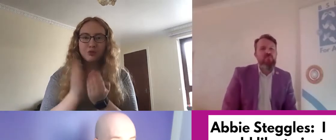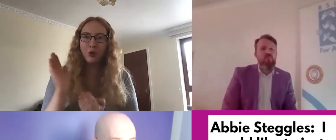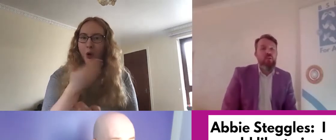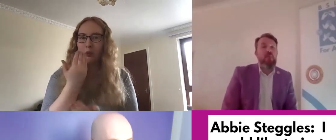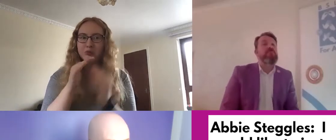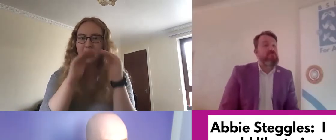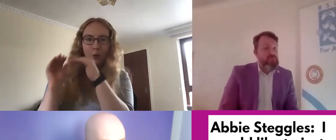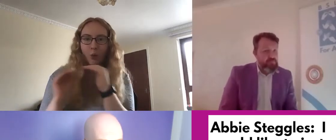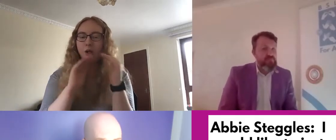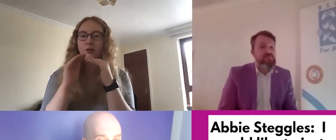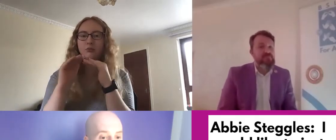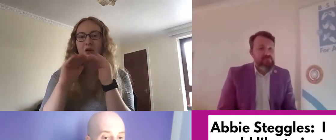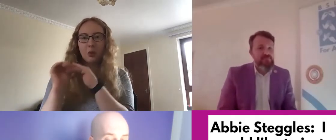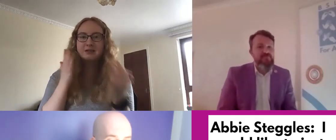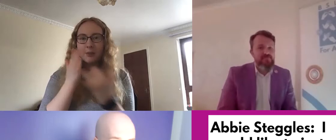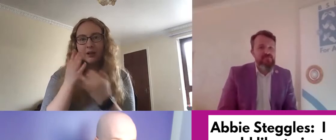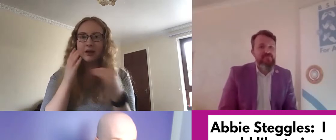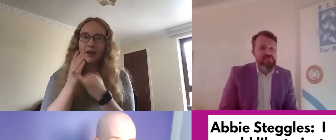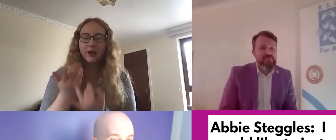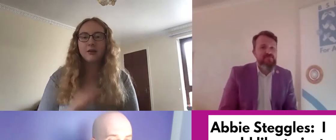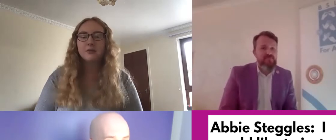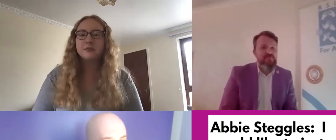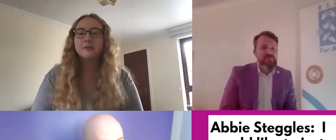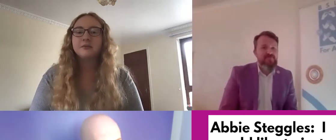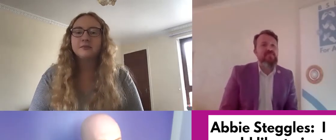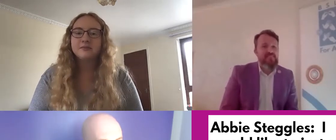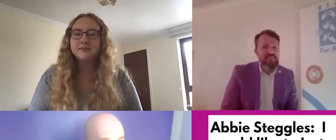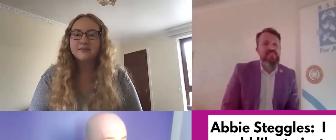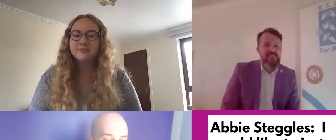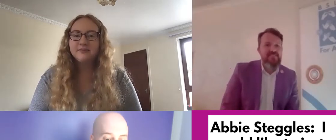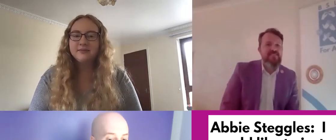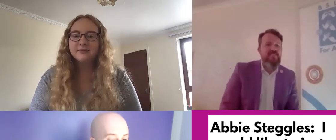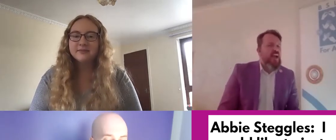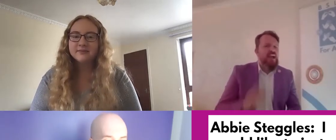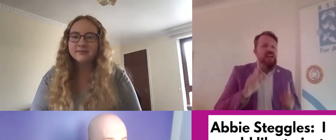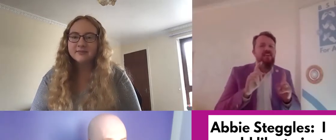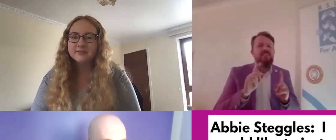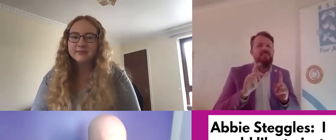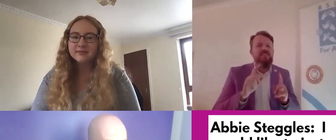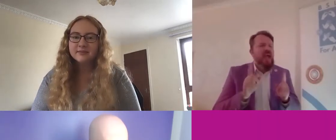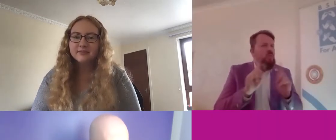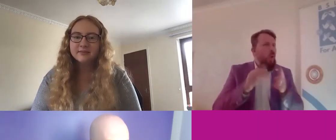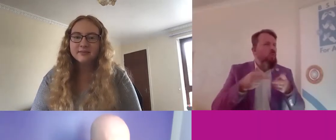Well, I would like to just see an eco society for everyone, you know, all about accessibility for me.